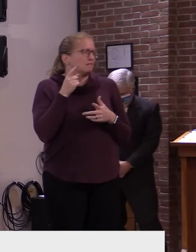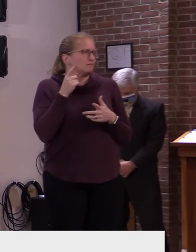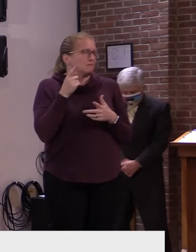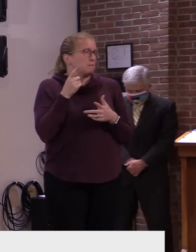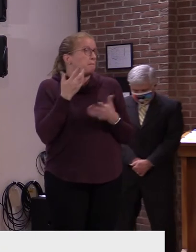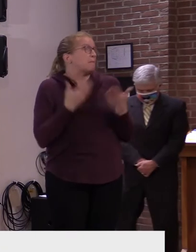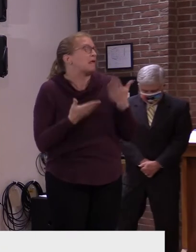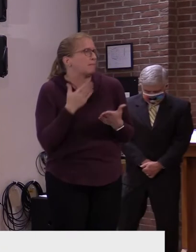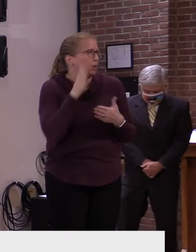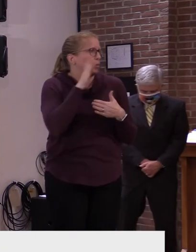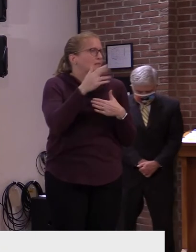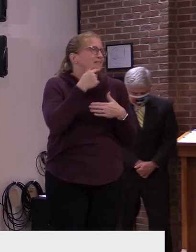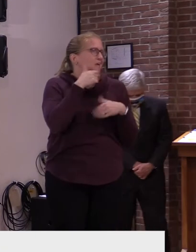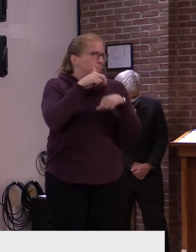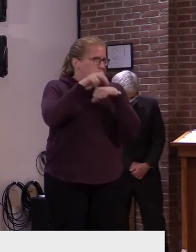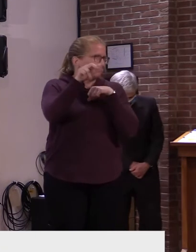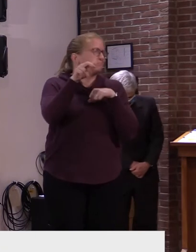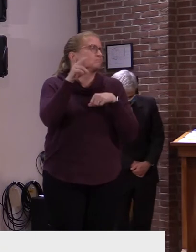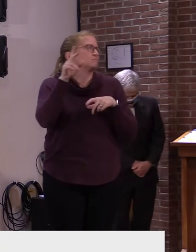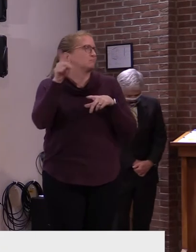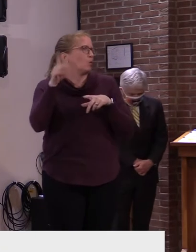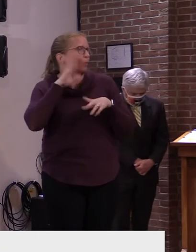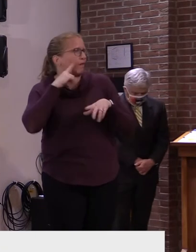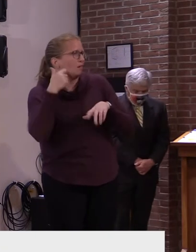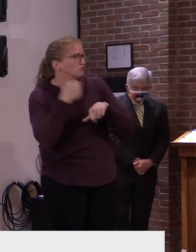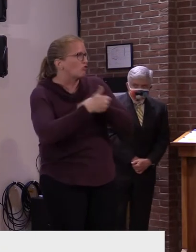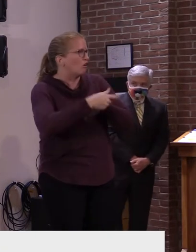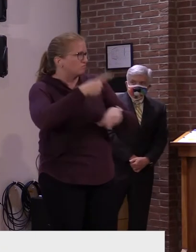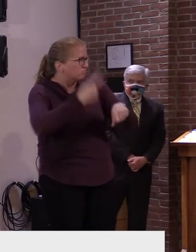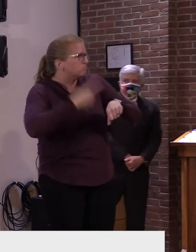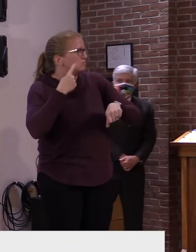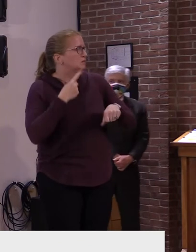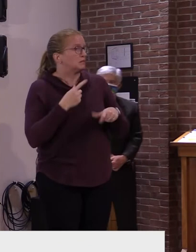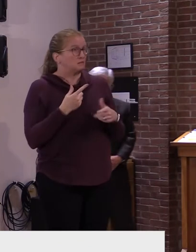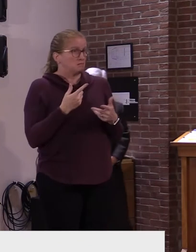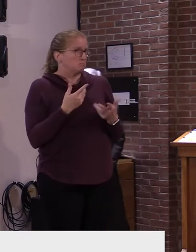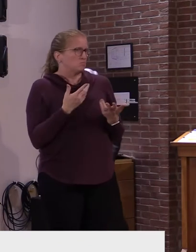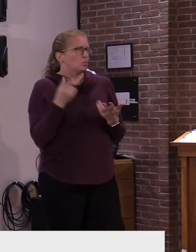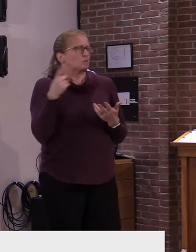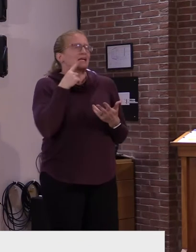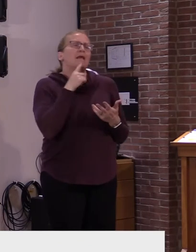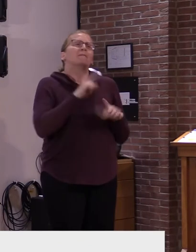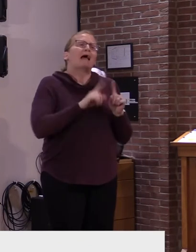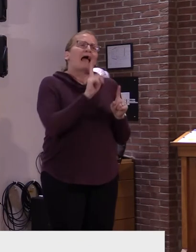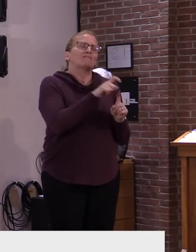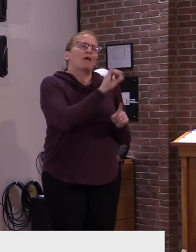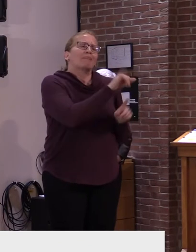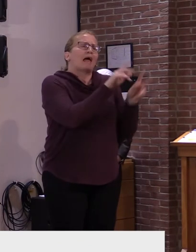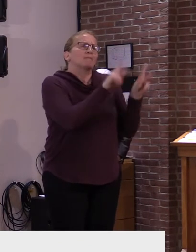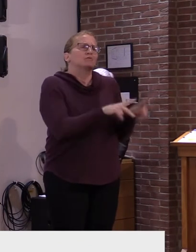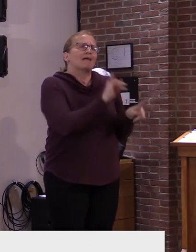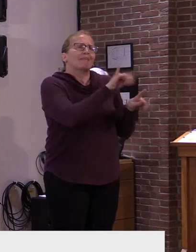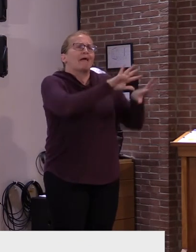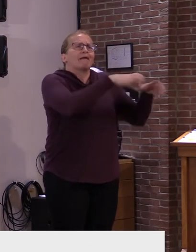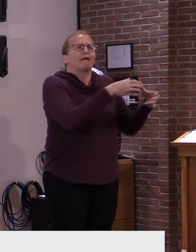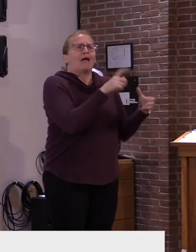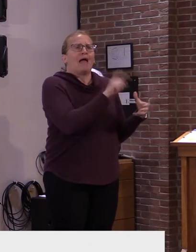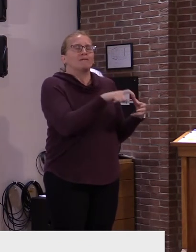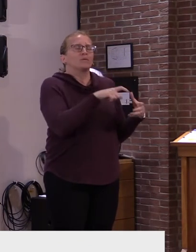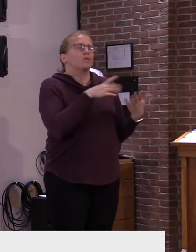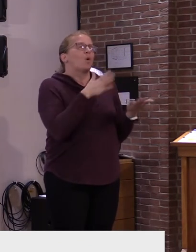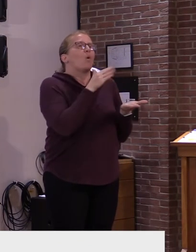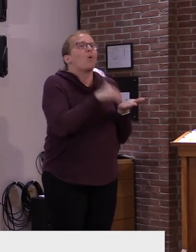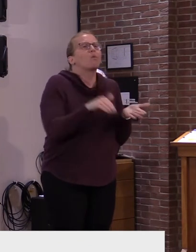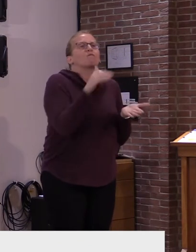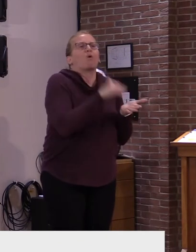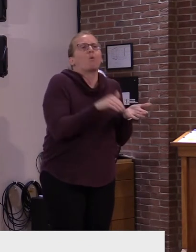have to have repeated violations i guess what what is that threshold how many violations do you need to have and also what what could people be